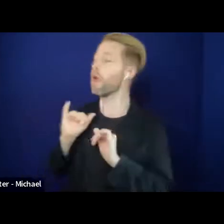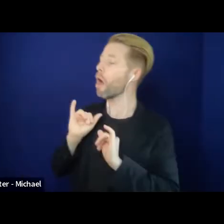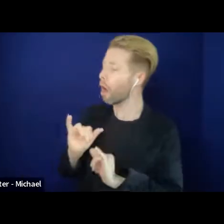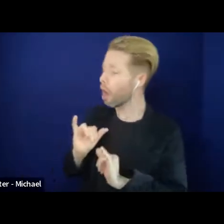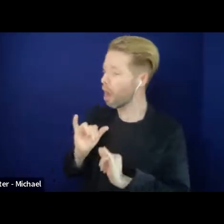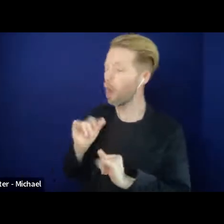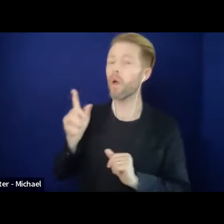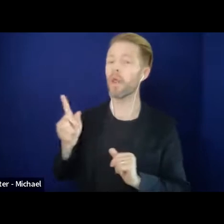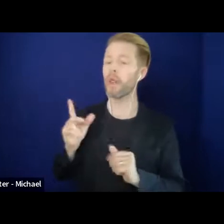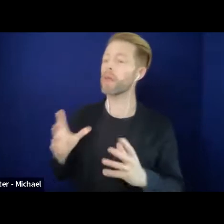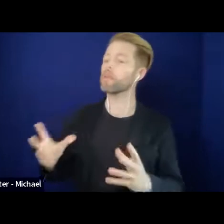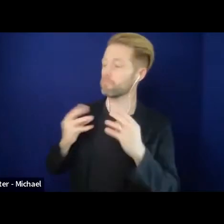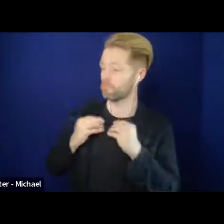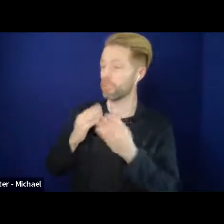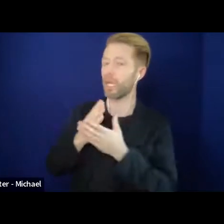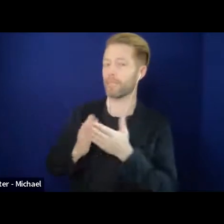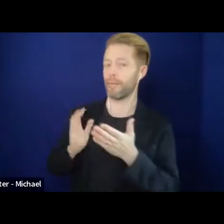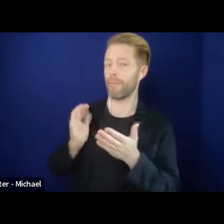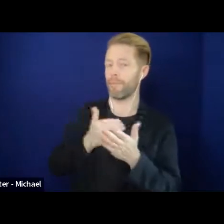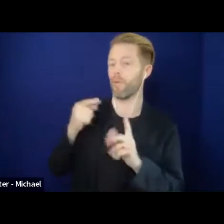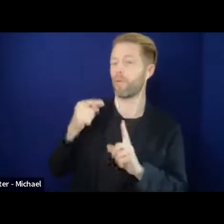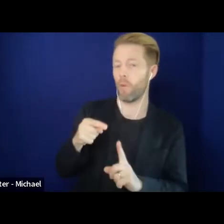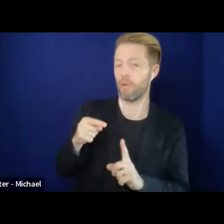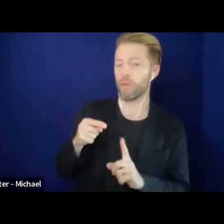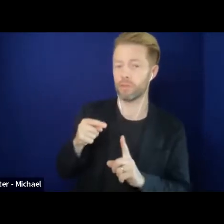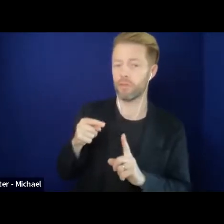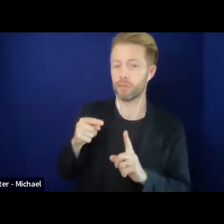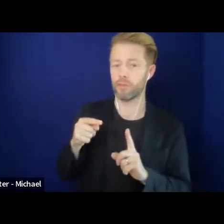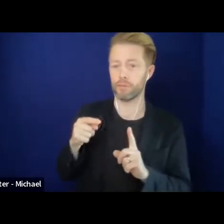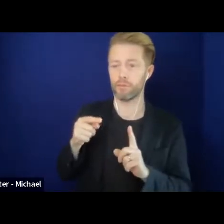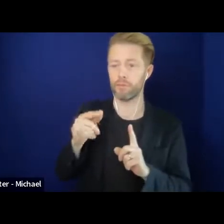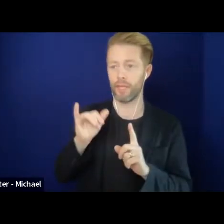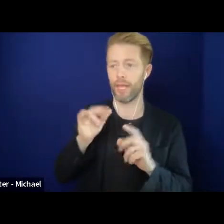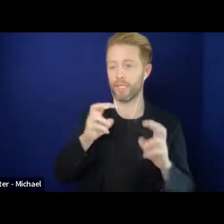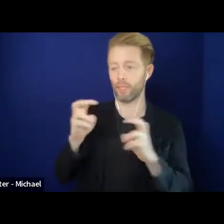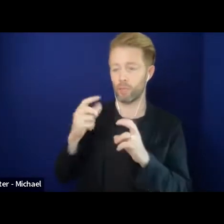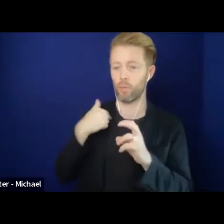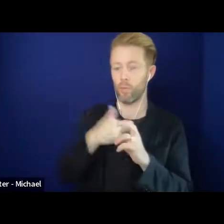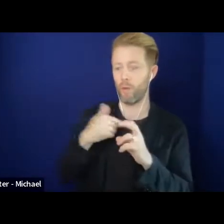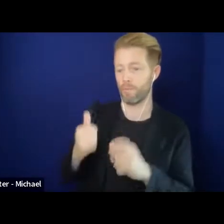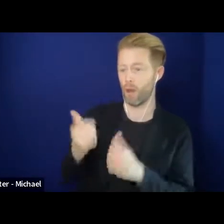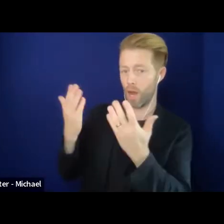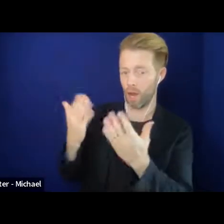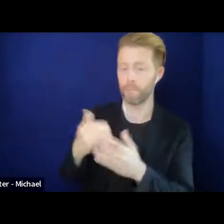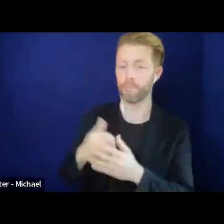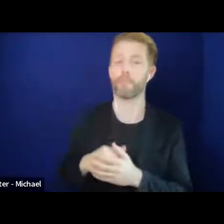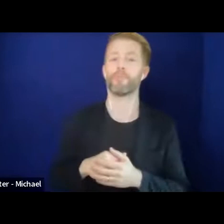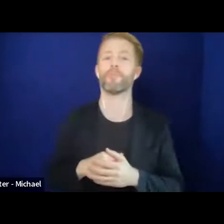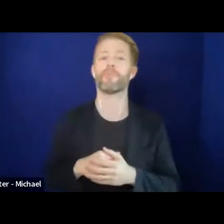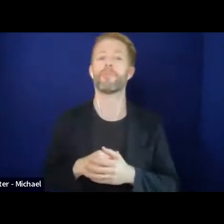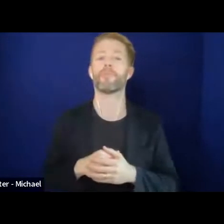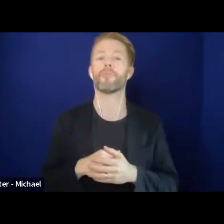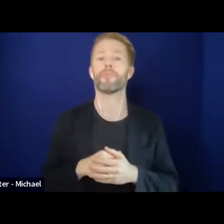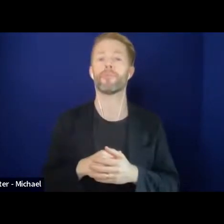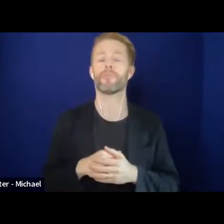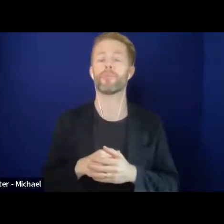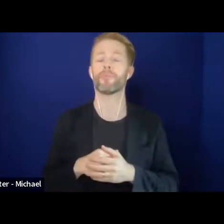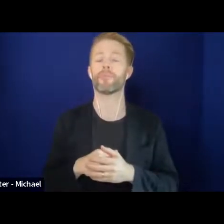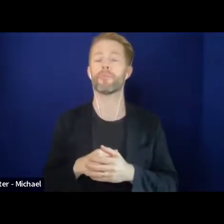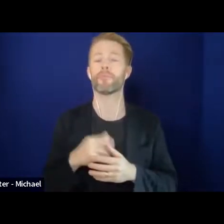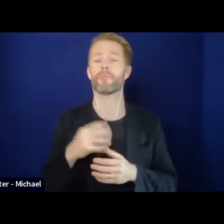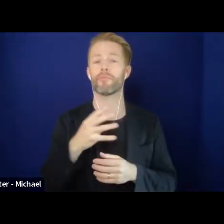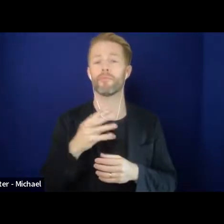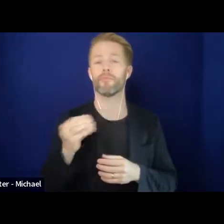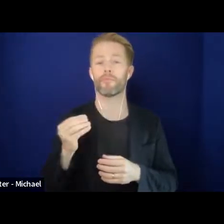them, of the issues that we brought to their attention. And they did, as a